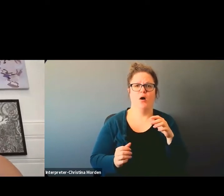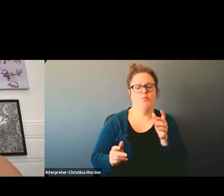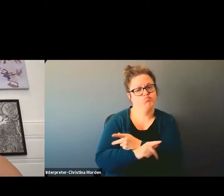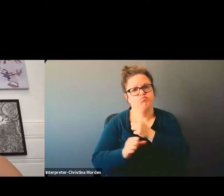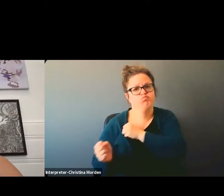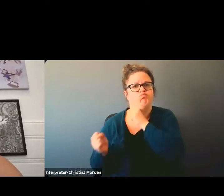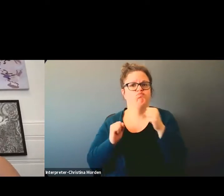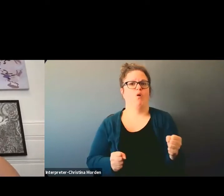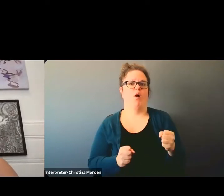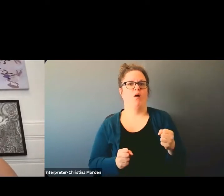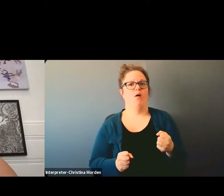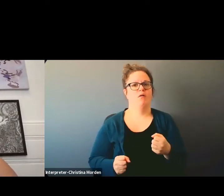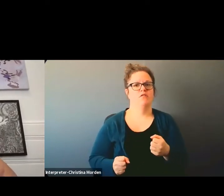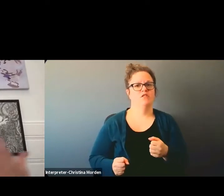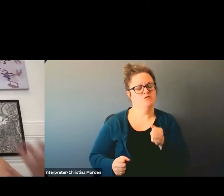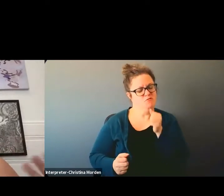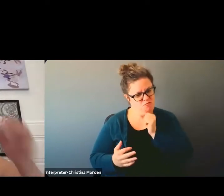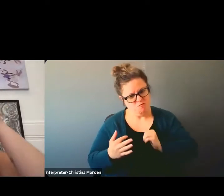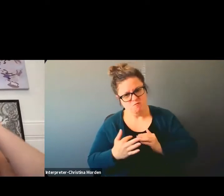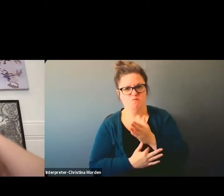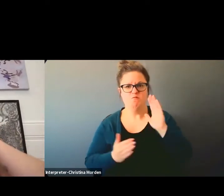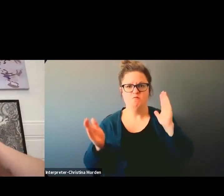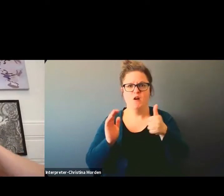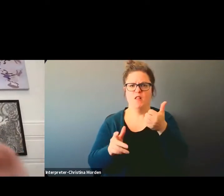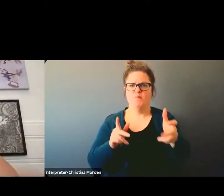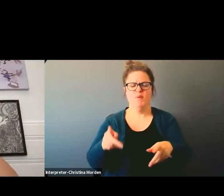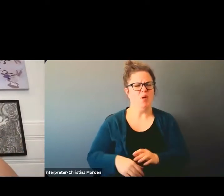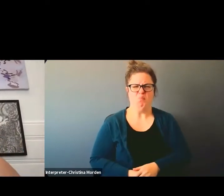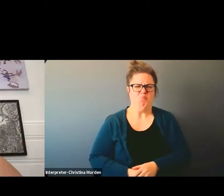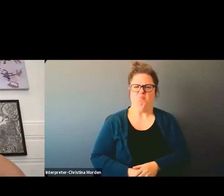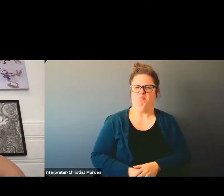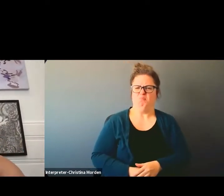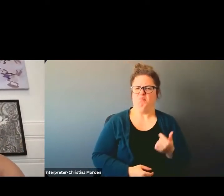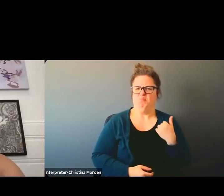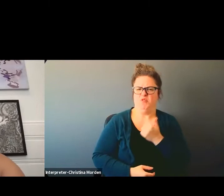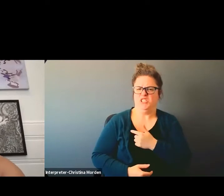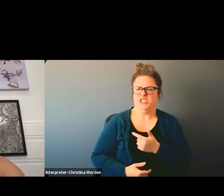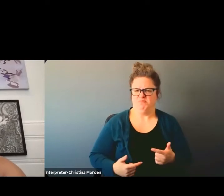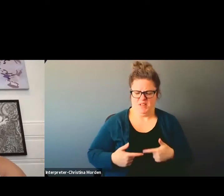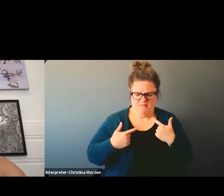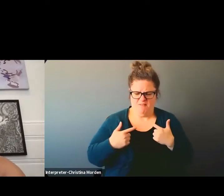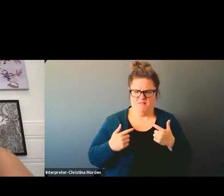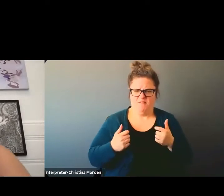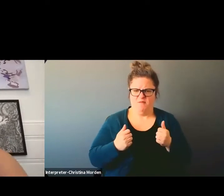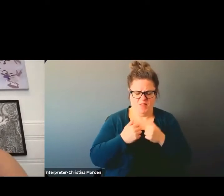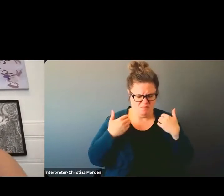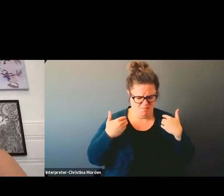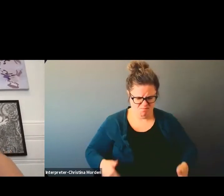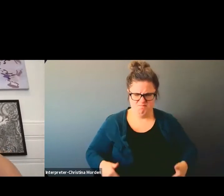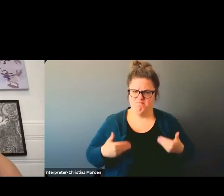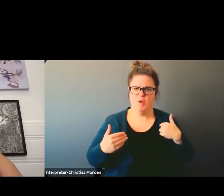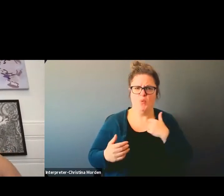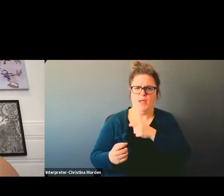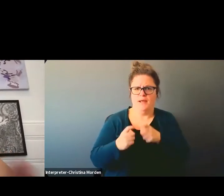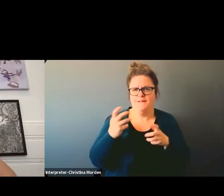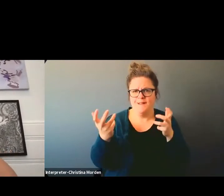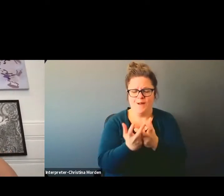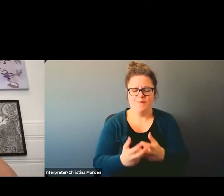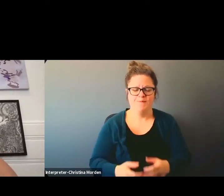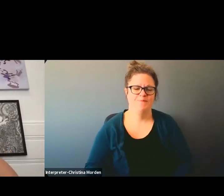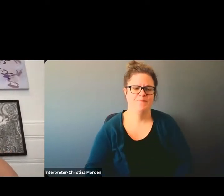else. This is just what we have to live with, and we adapt. Okay, so let's get into some